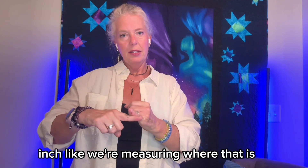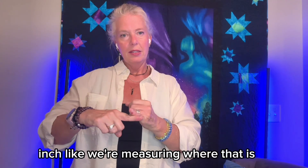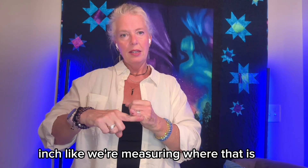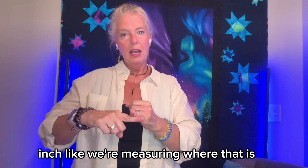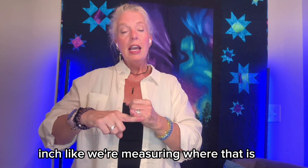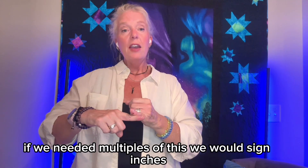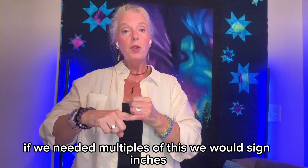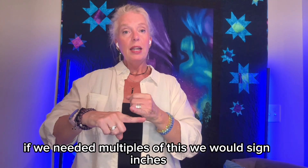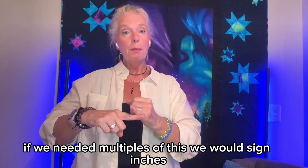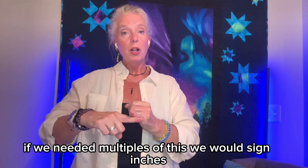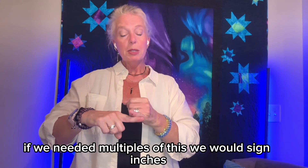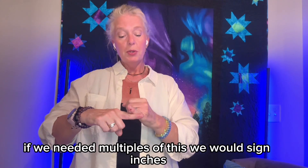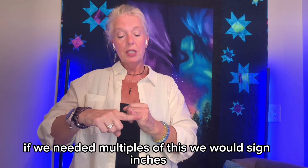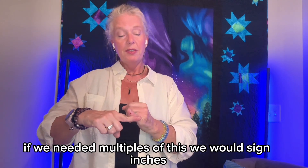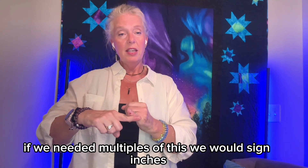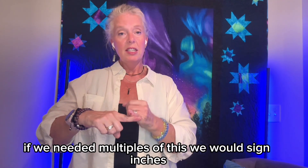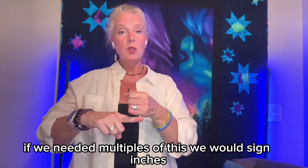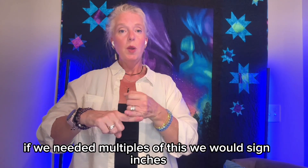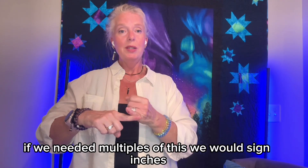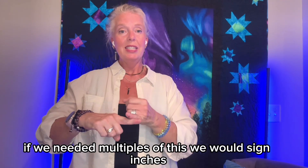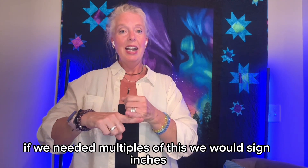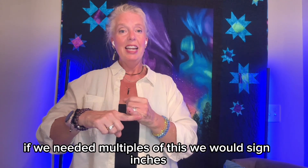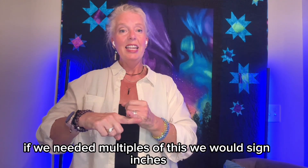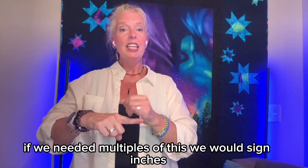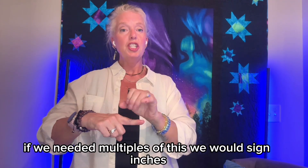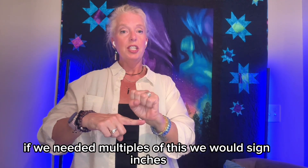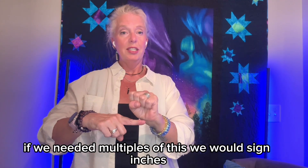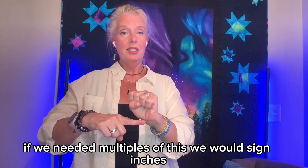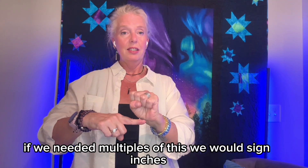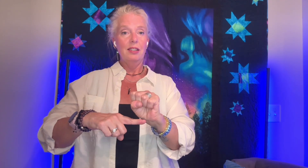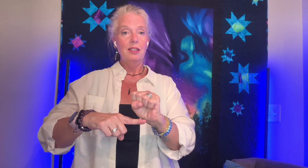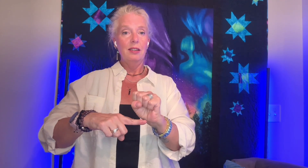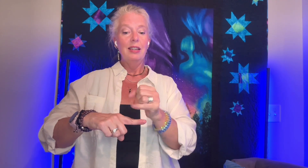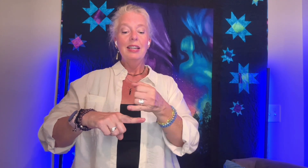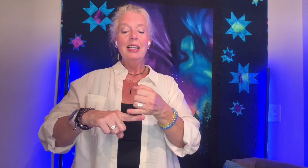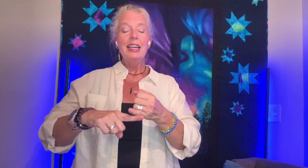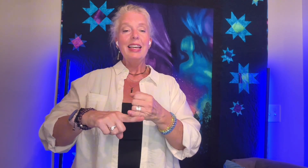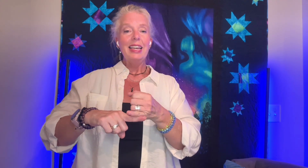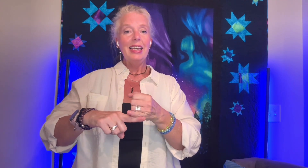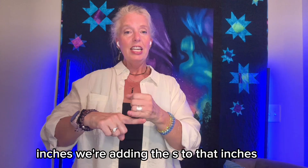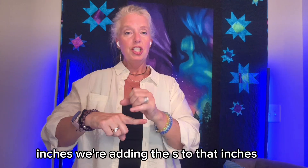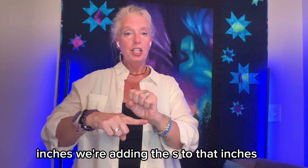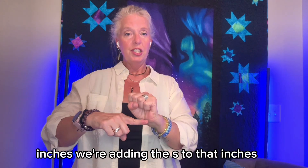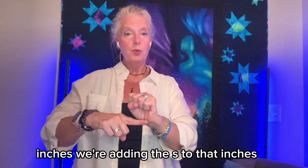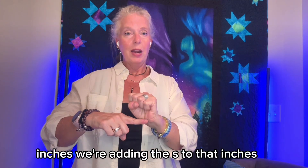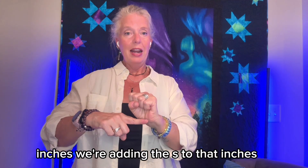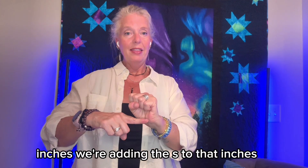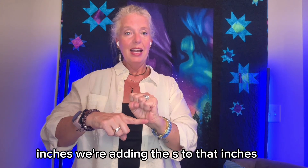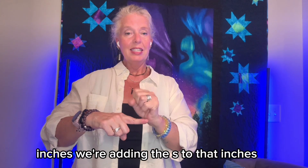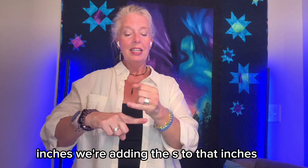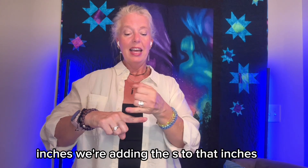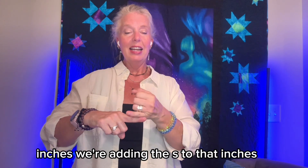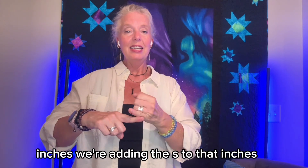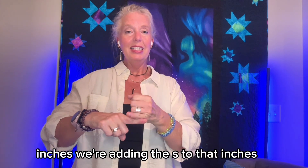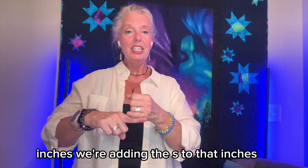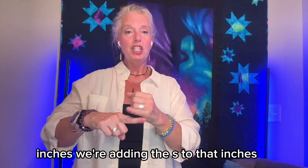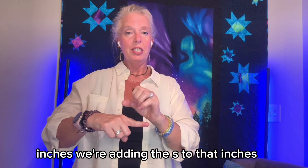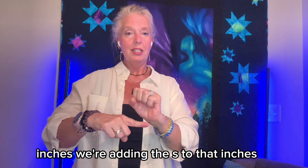is. If we needed multiples of this, we would sign inches. Inches, we're adding the S to that. Inches.